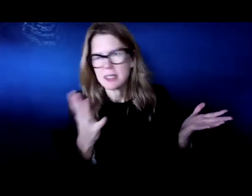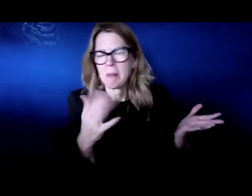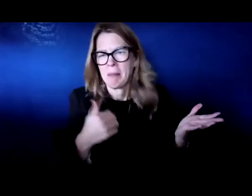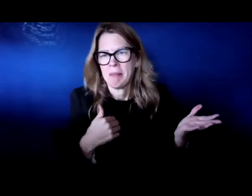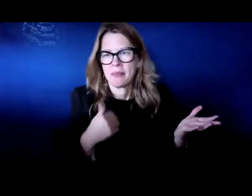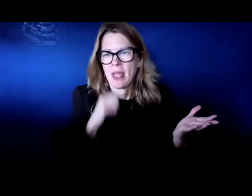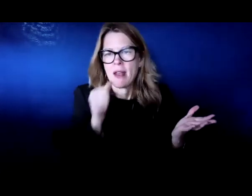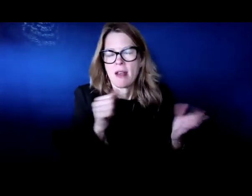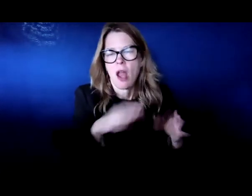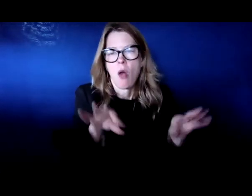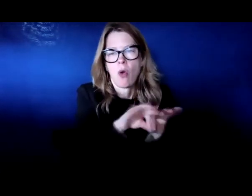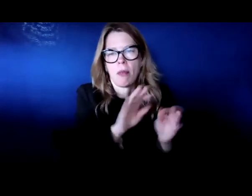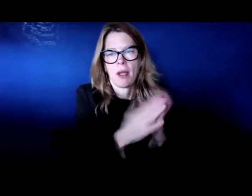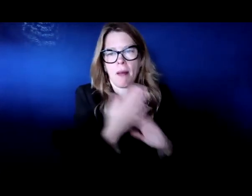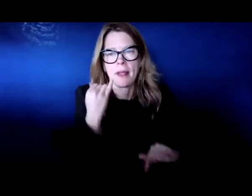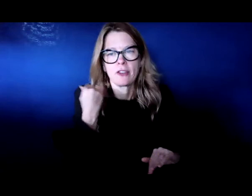their grandeur follow them.